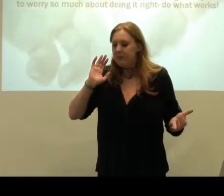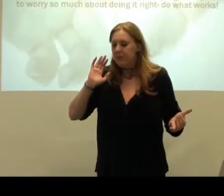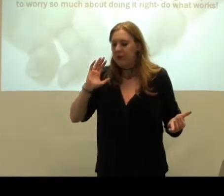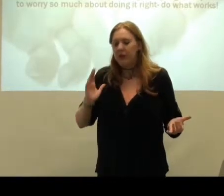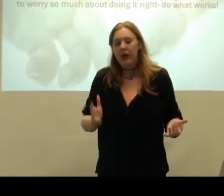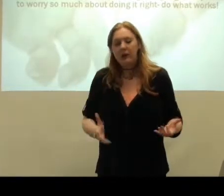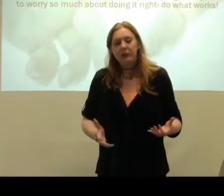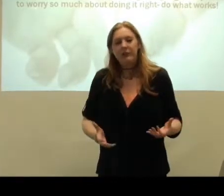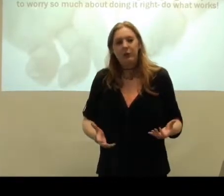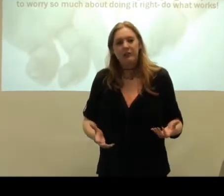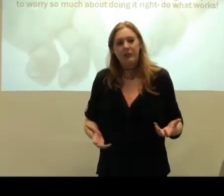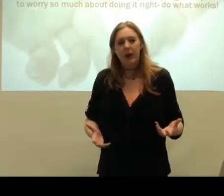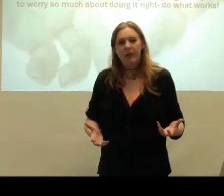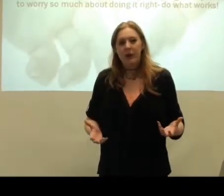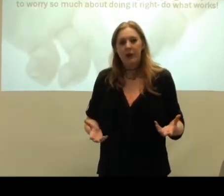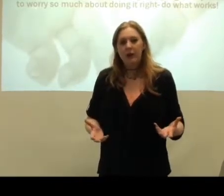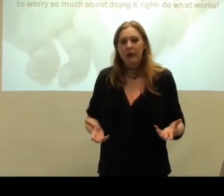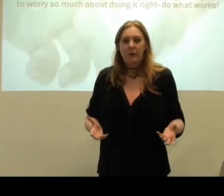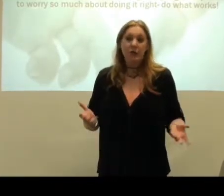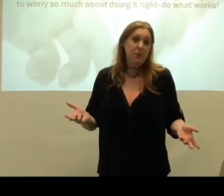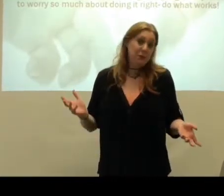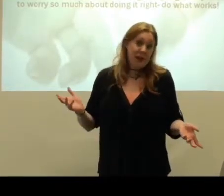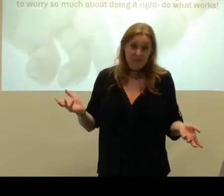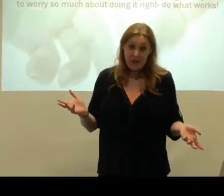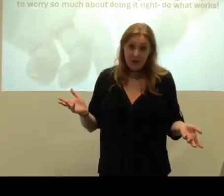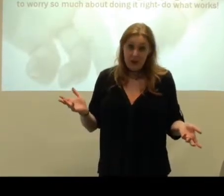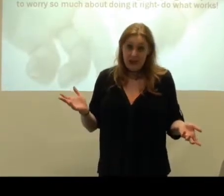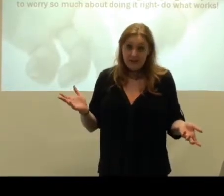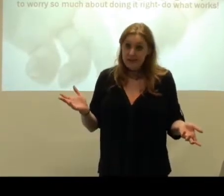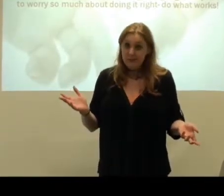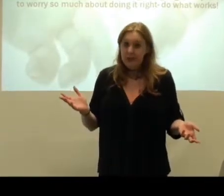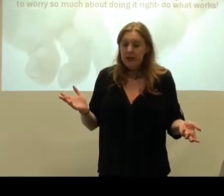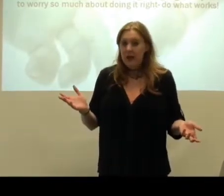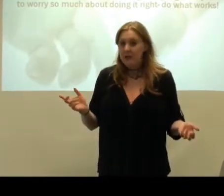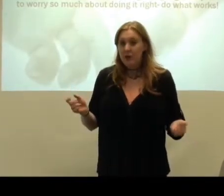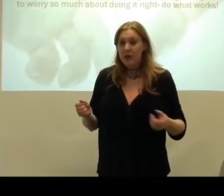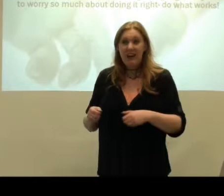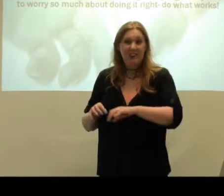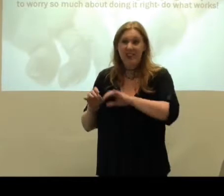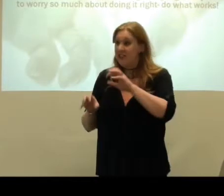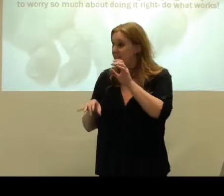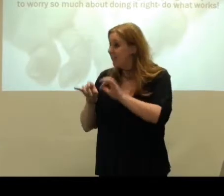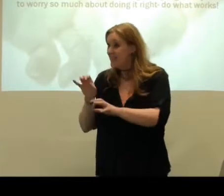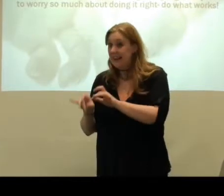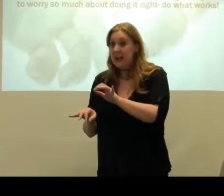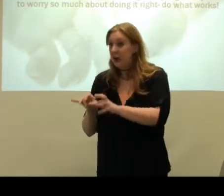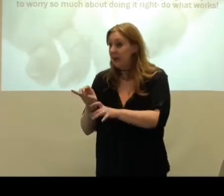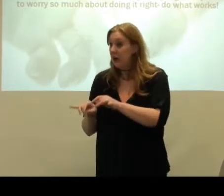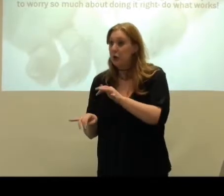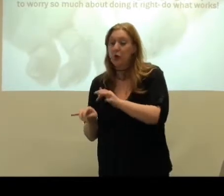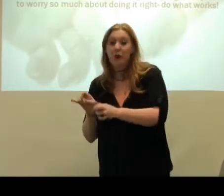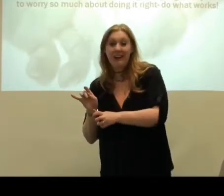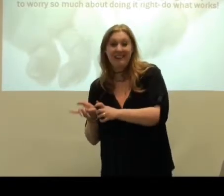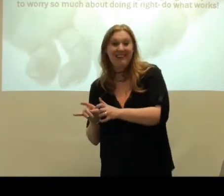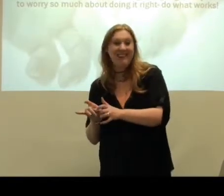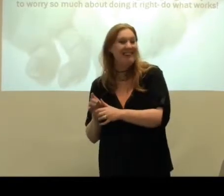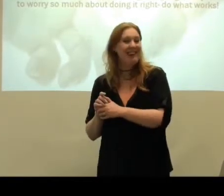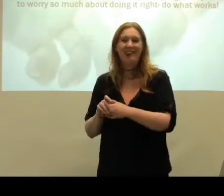There's a lot of resources out there. Most people have internet, and so you can actually just get on there, Google it. You know, there's a